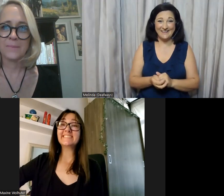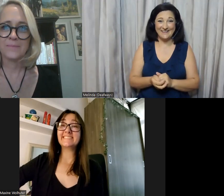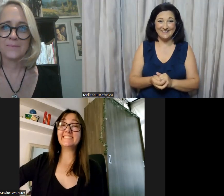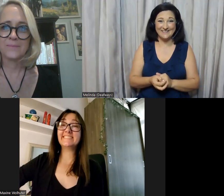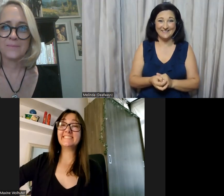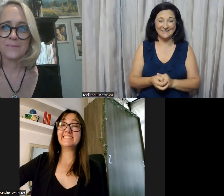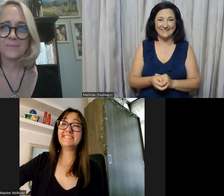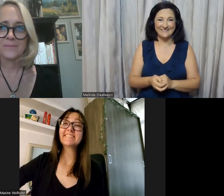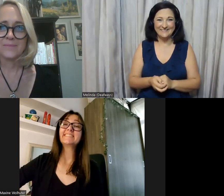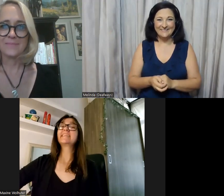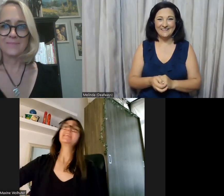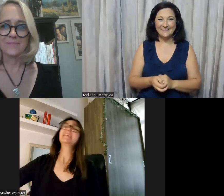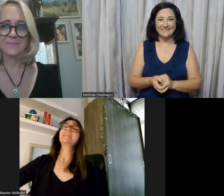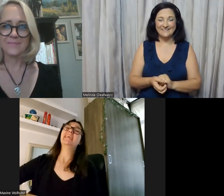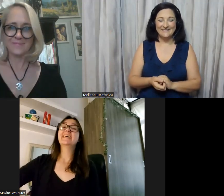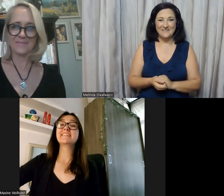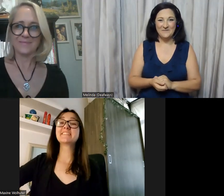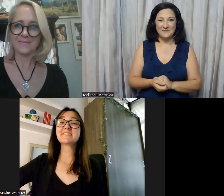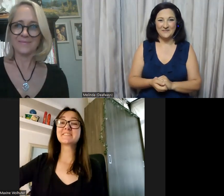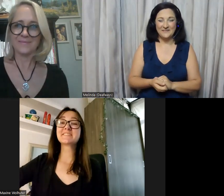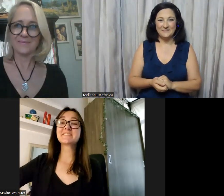Yes, it is.